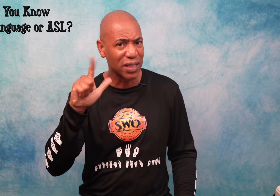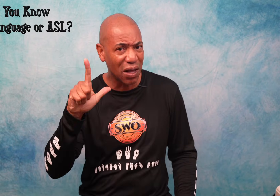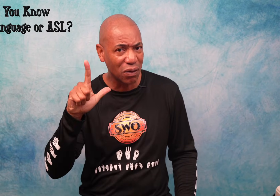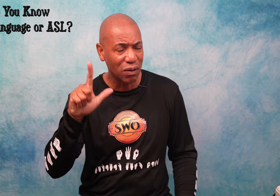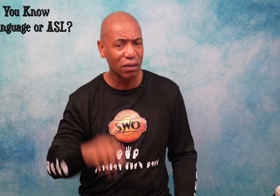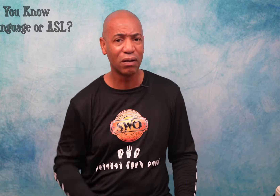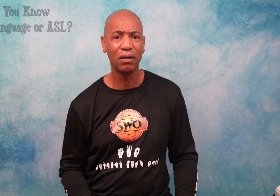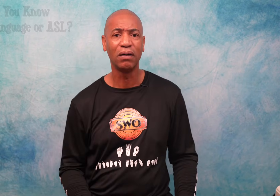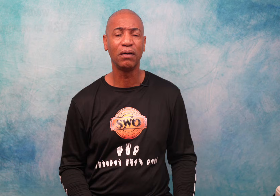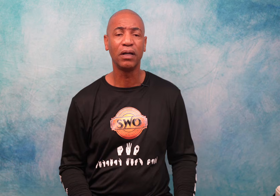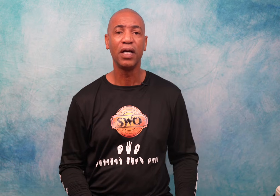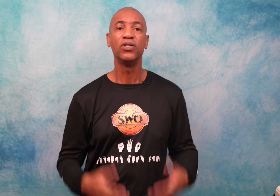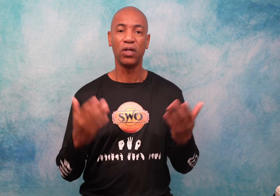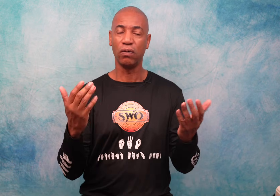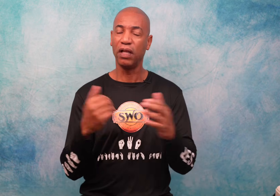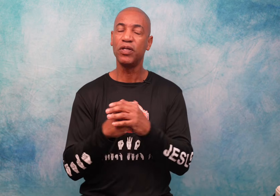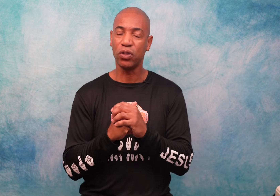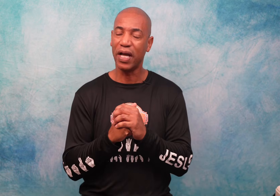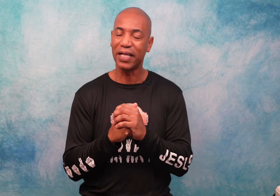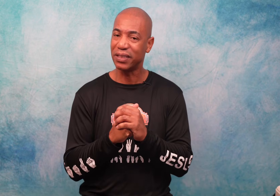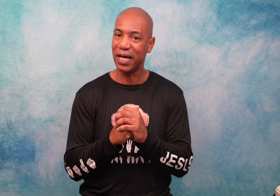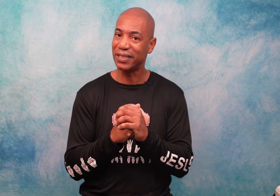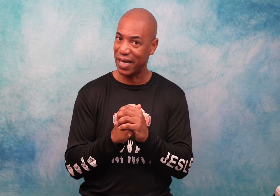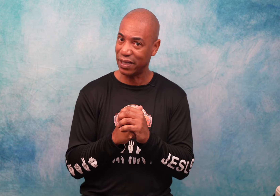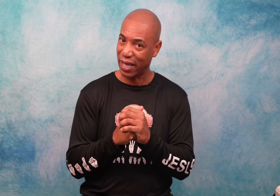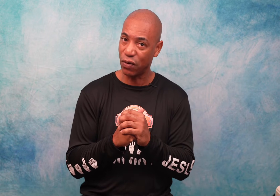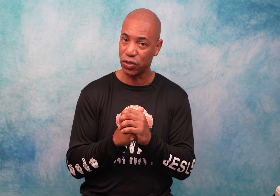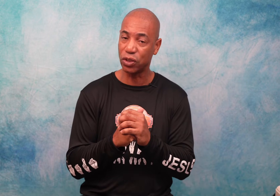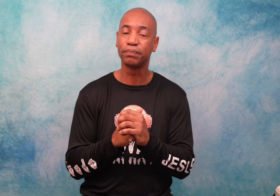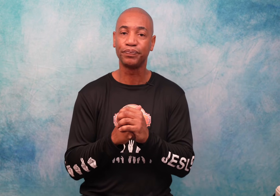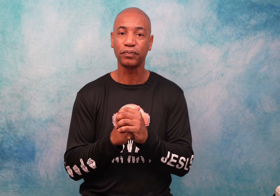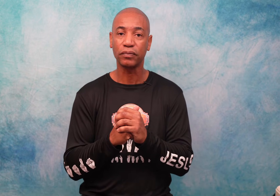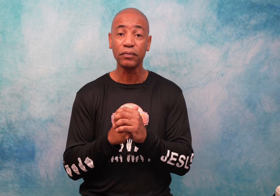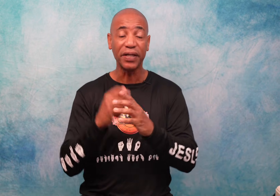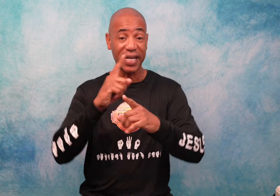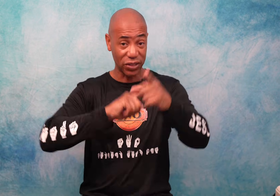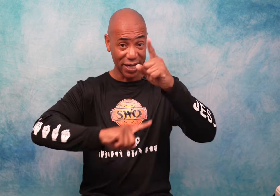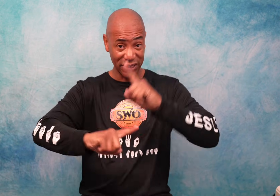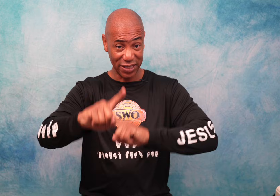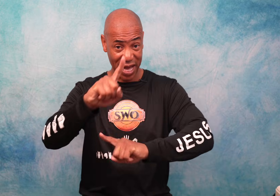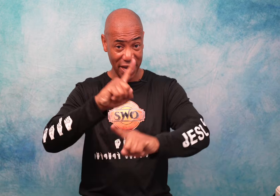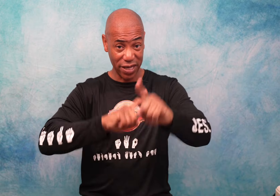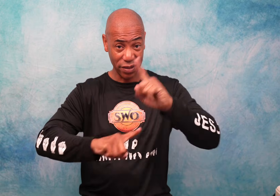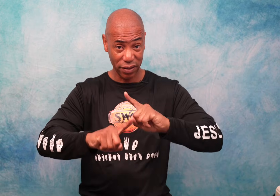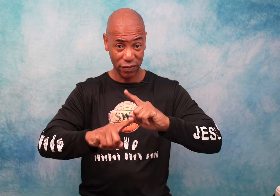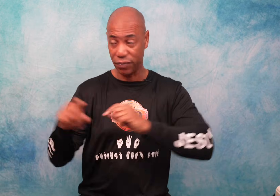ASL? So let me show you how to sign language. That's sign from the